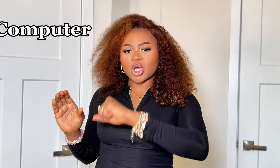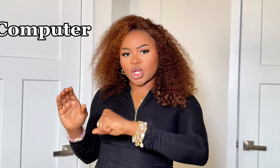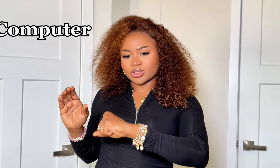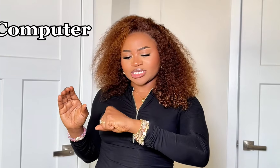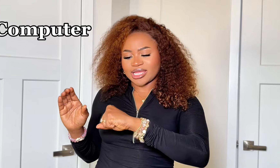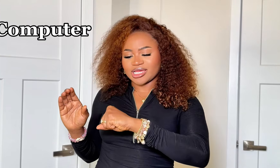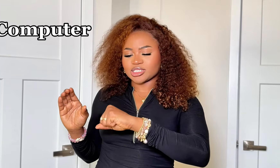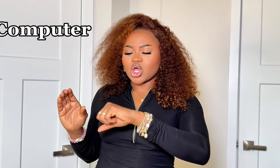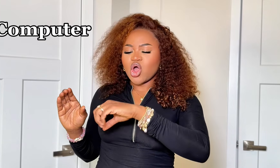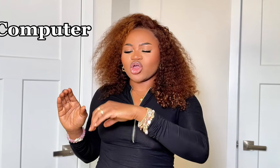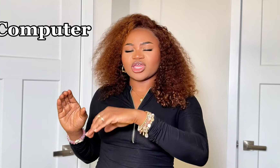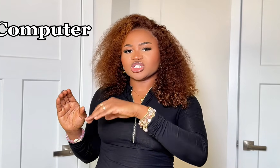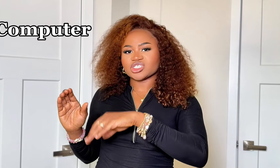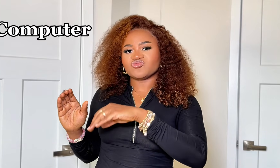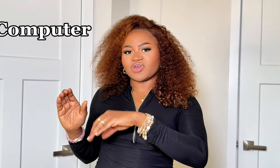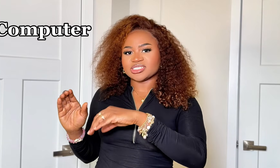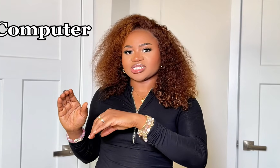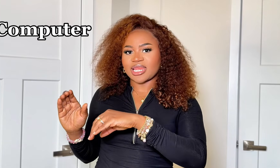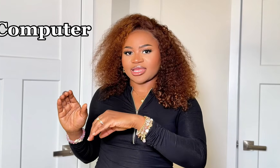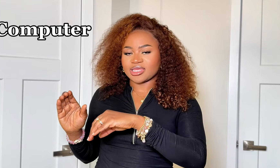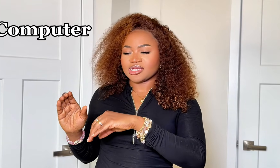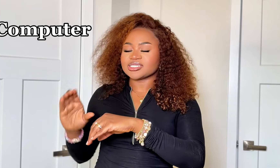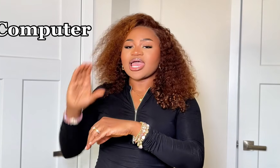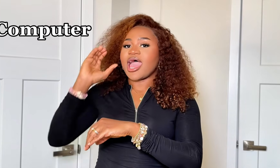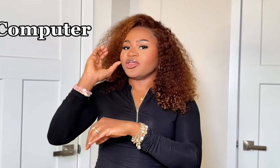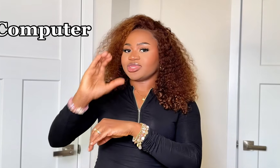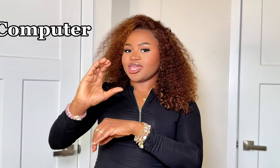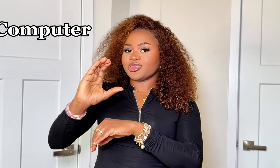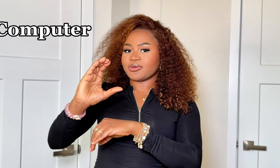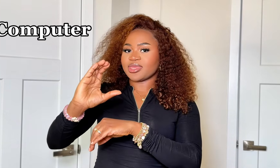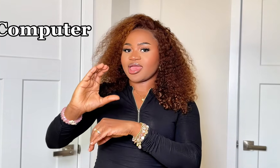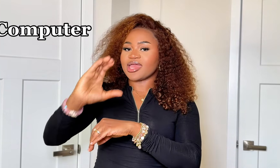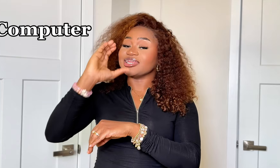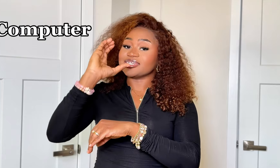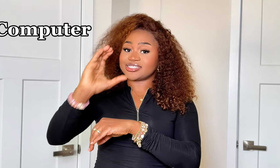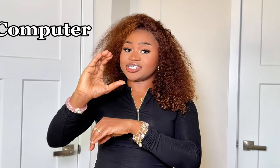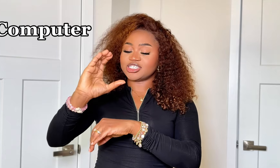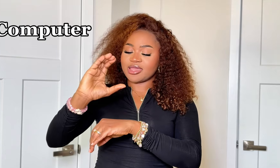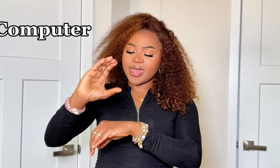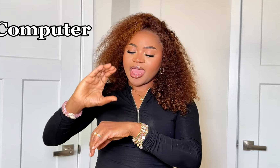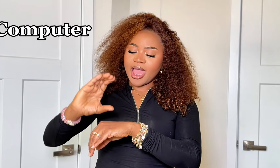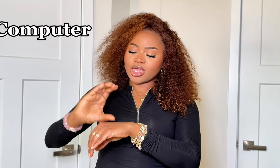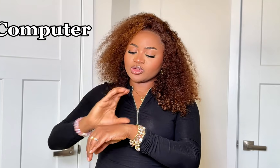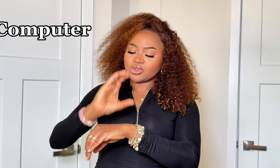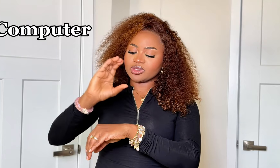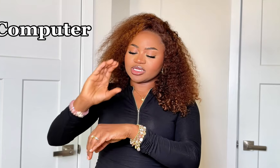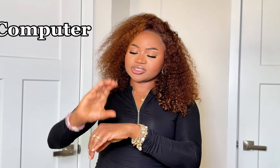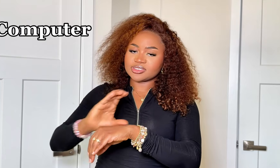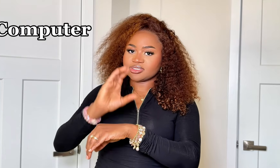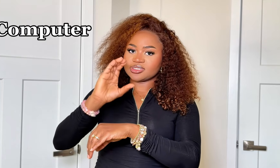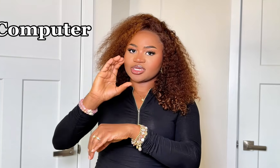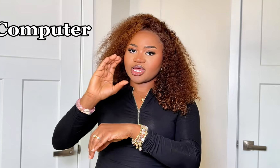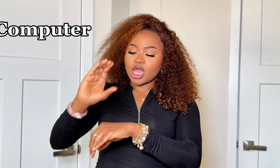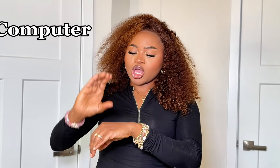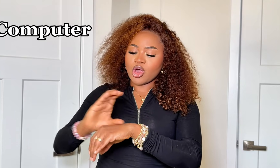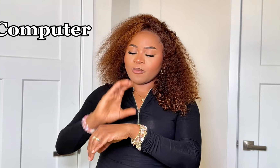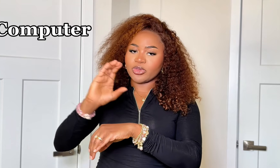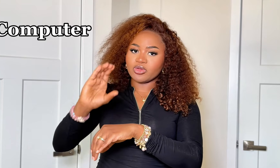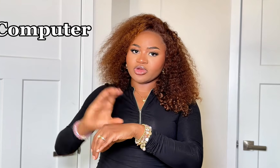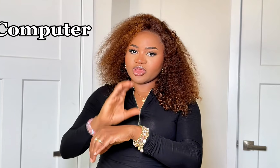close like this, or you can just rest it like this, and you take your dominant hand in the C shape and you do this. Computer.